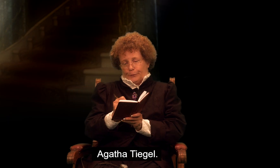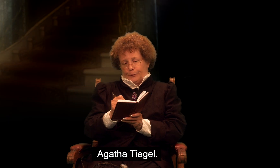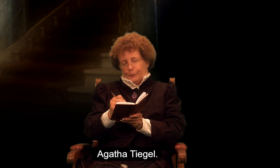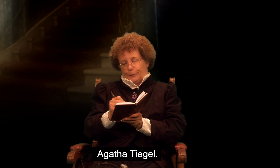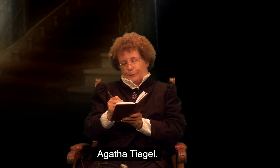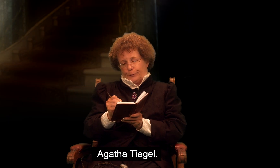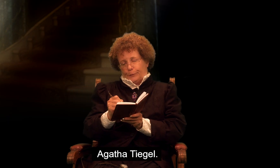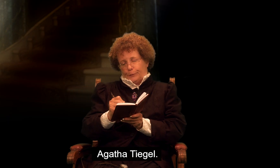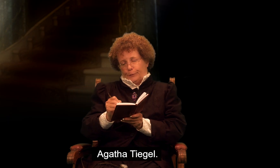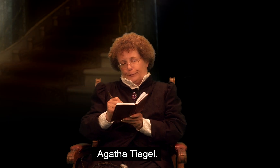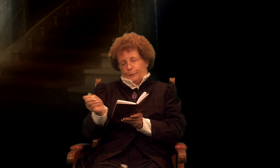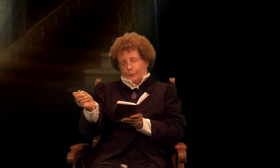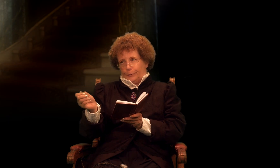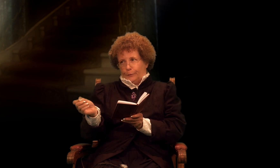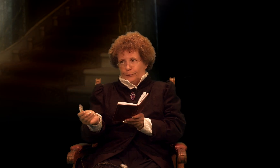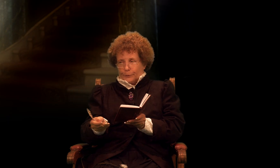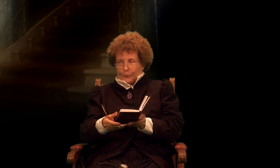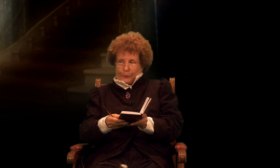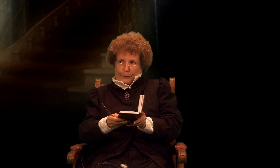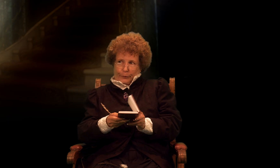Agatha Tiegel.